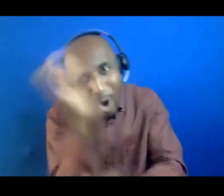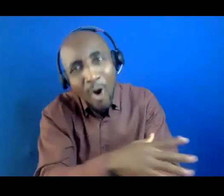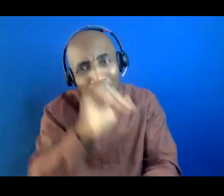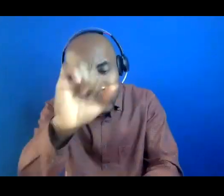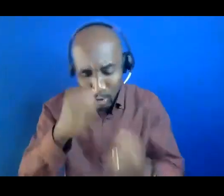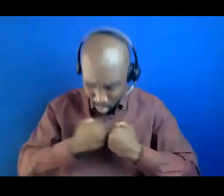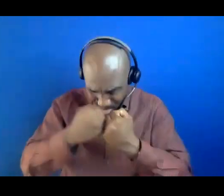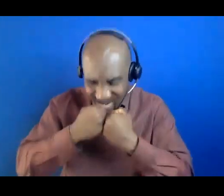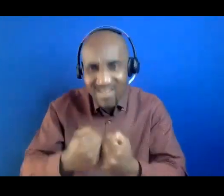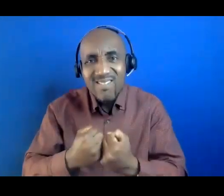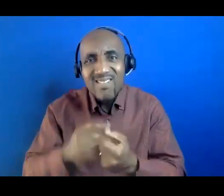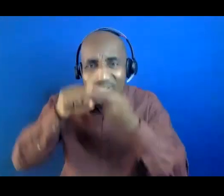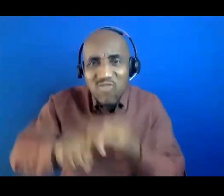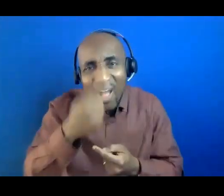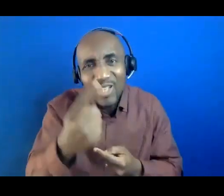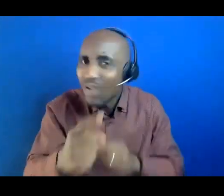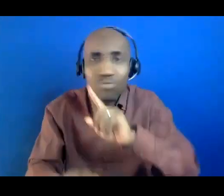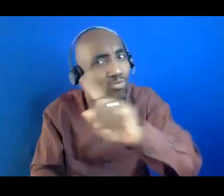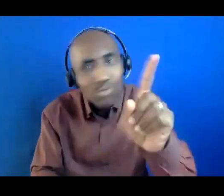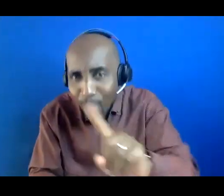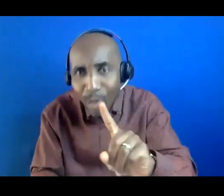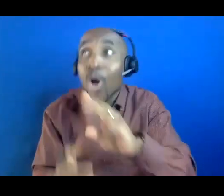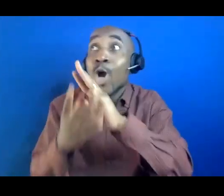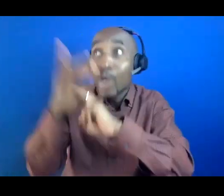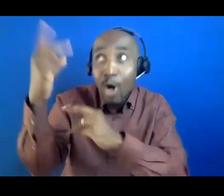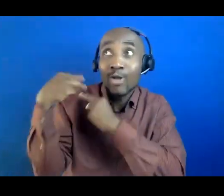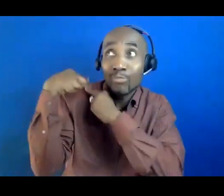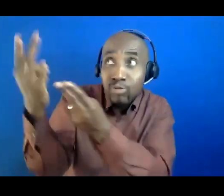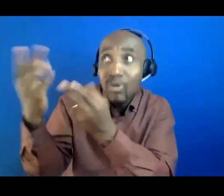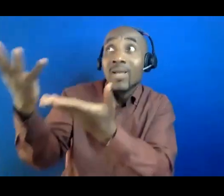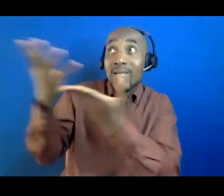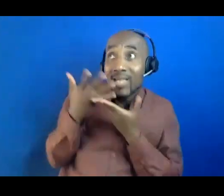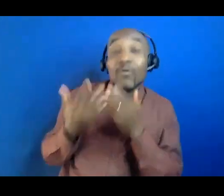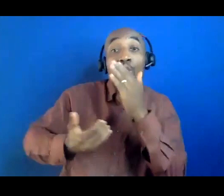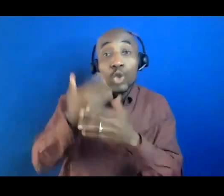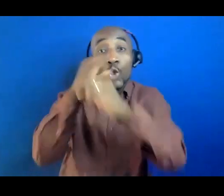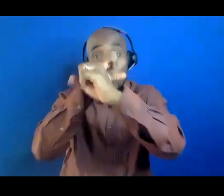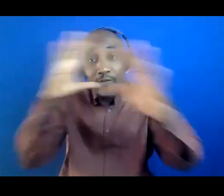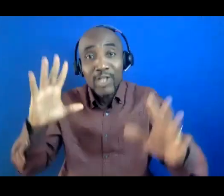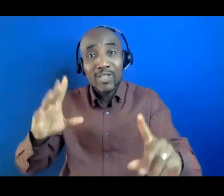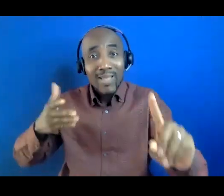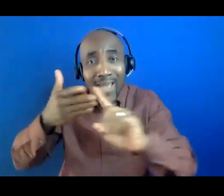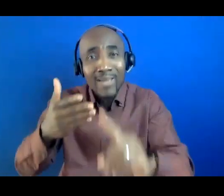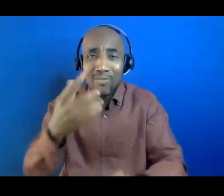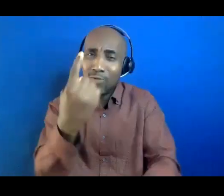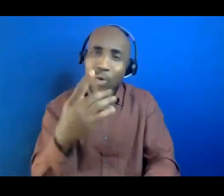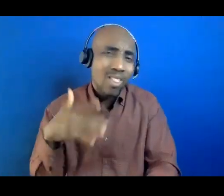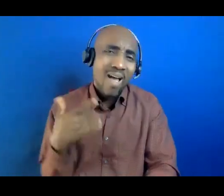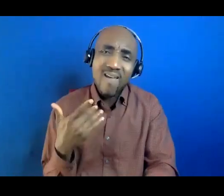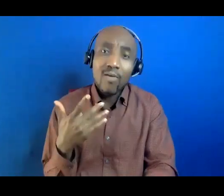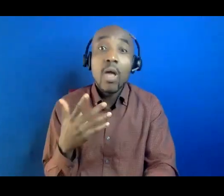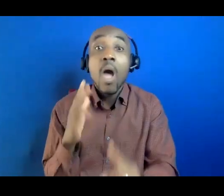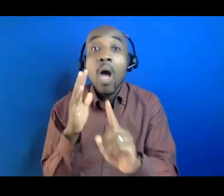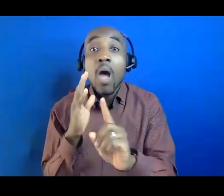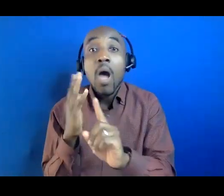and let God give you a new vision and purpose for your life. The apostles listened to Jesus and